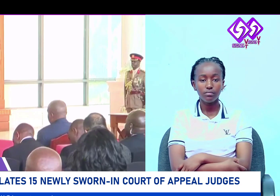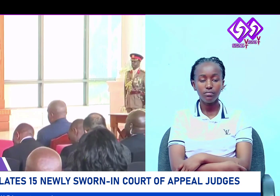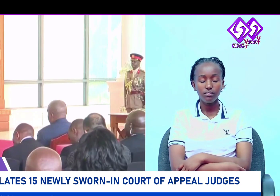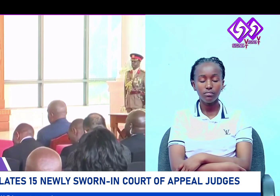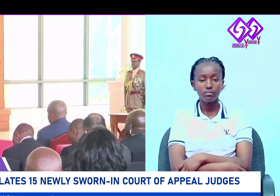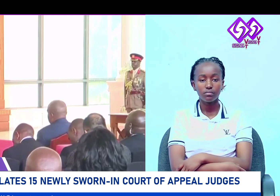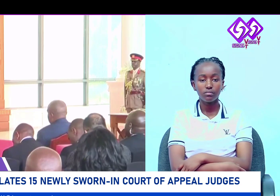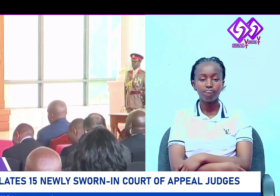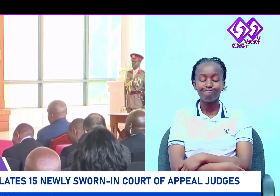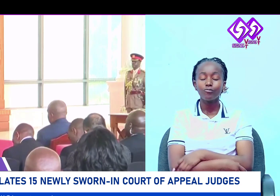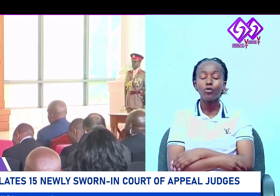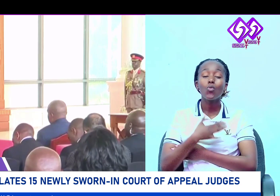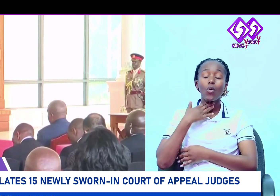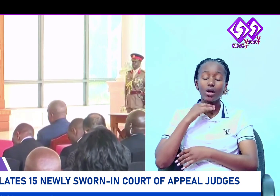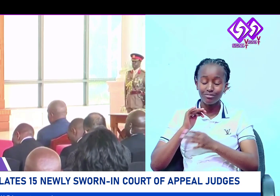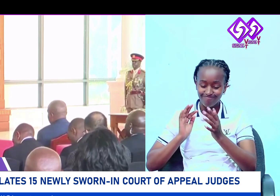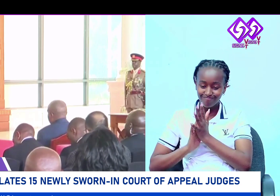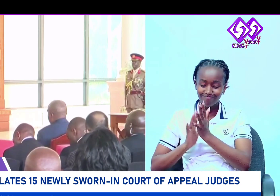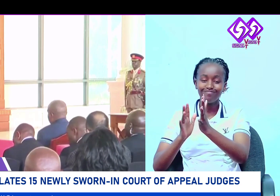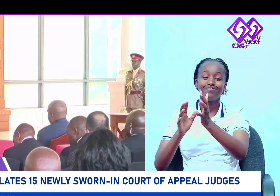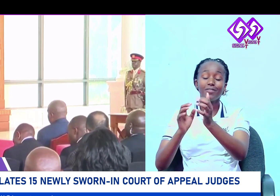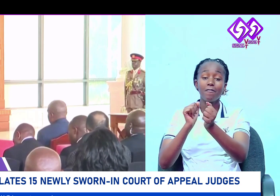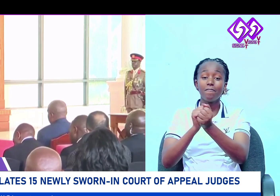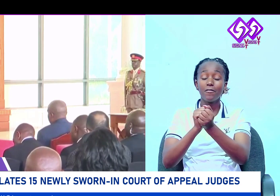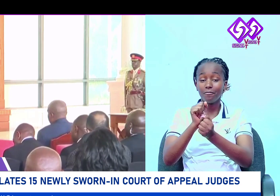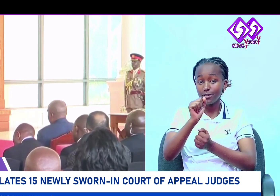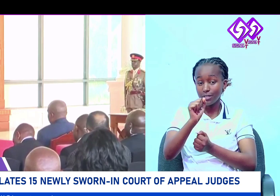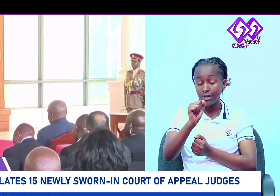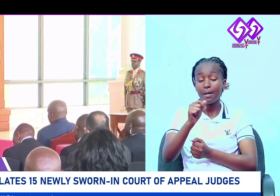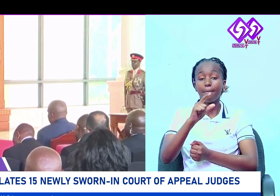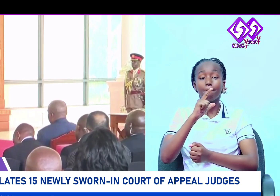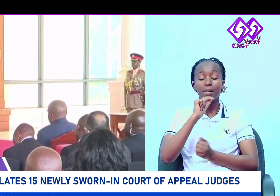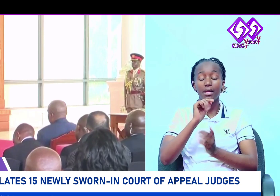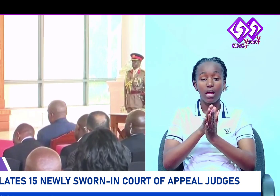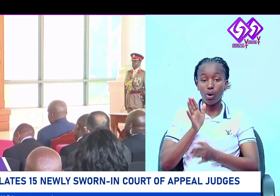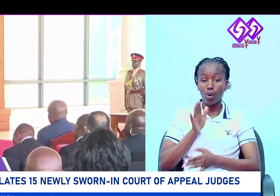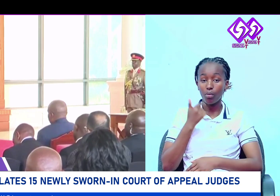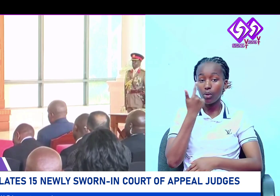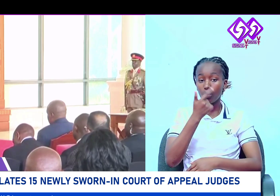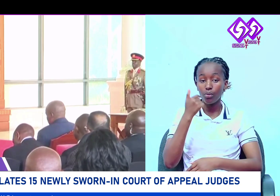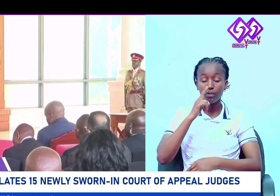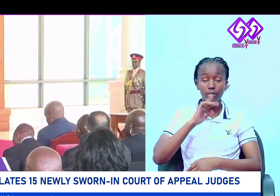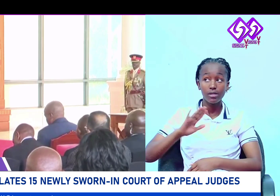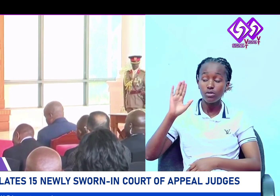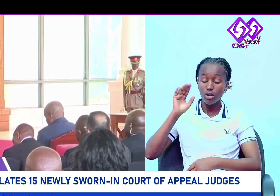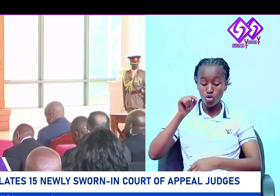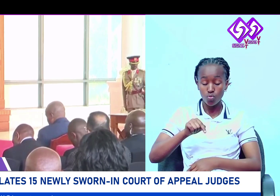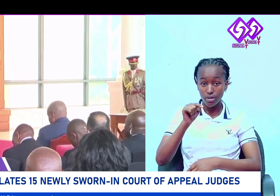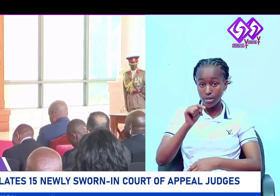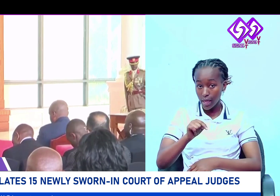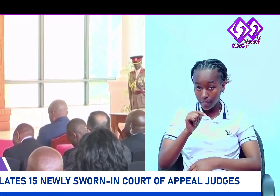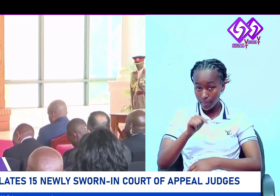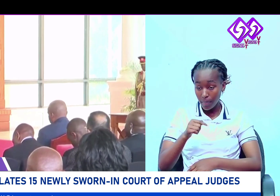I congratulate the 15 honorable men and women sworn in today as judges of the Court of